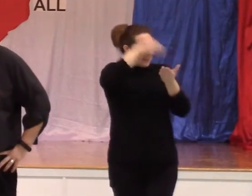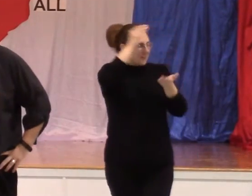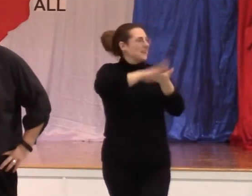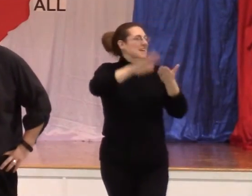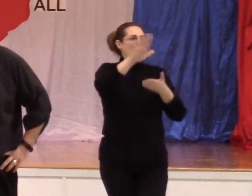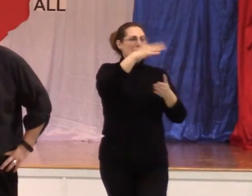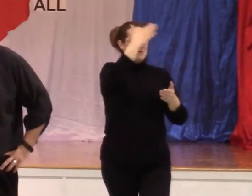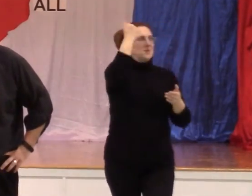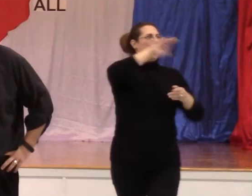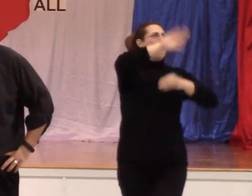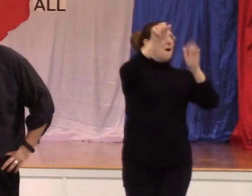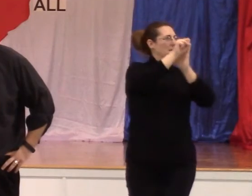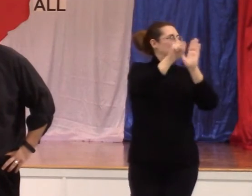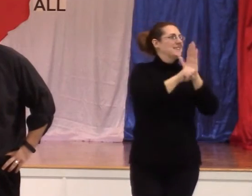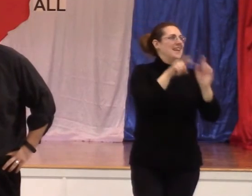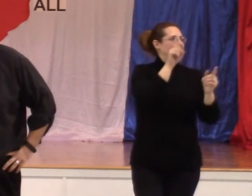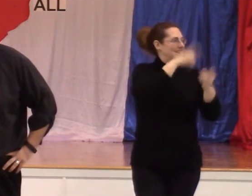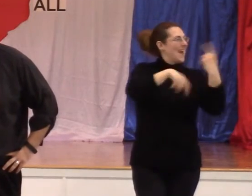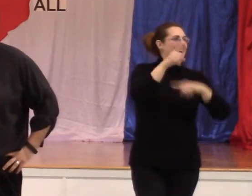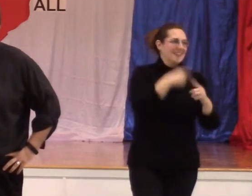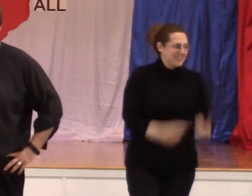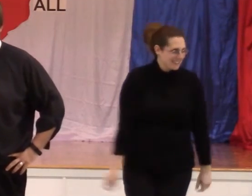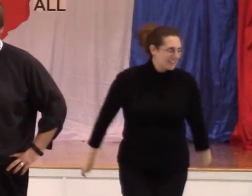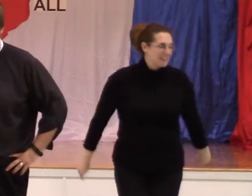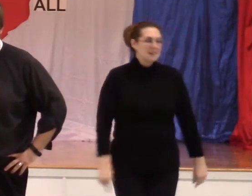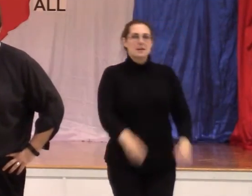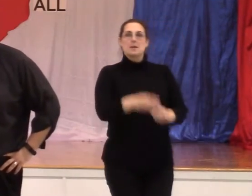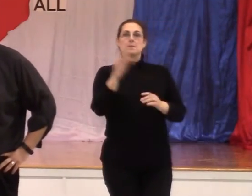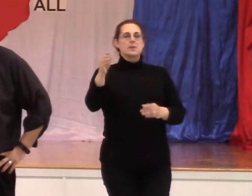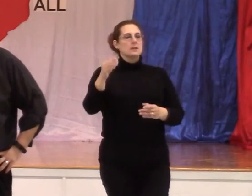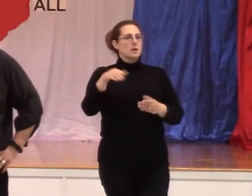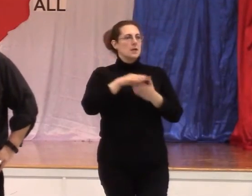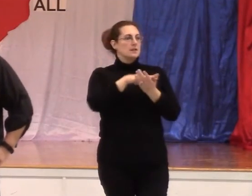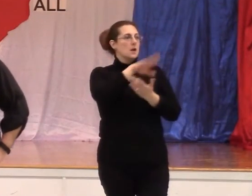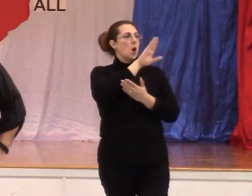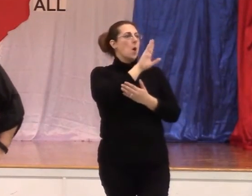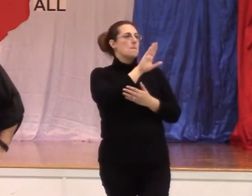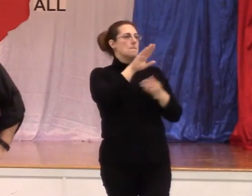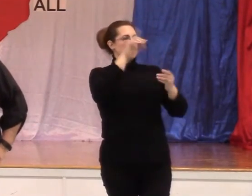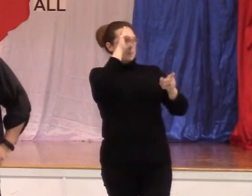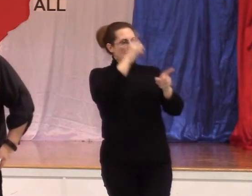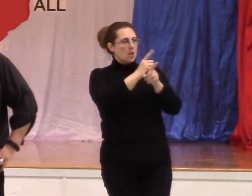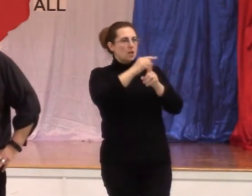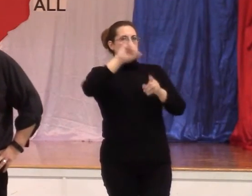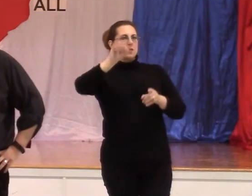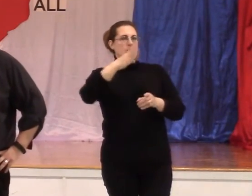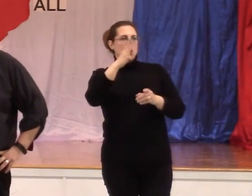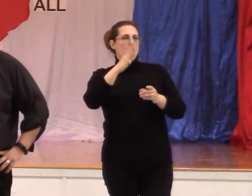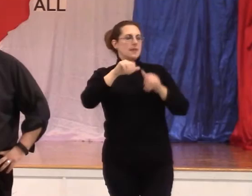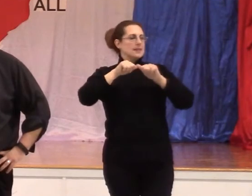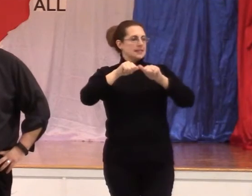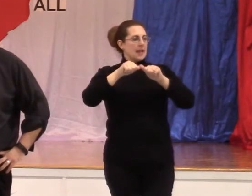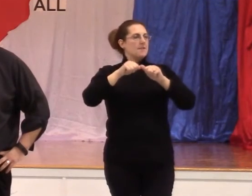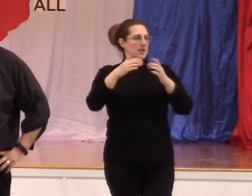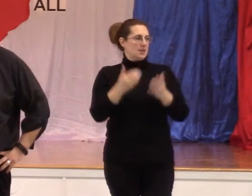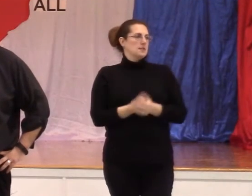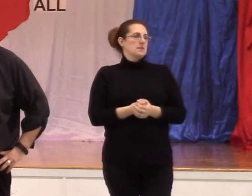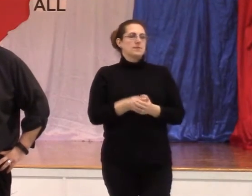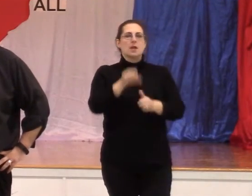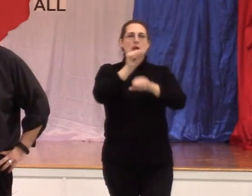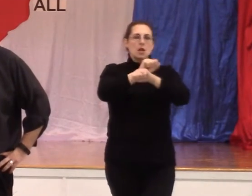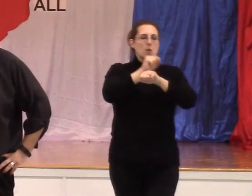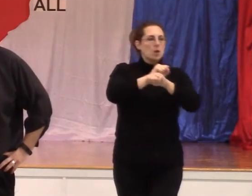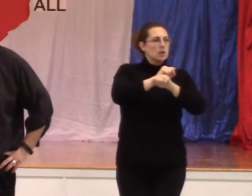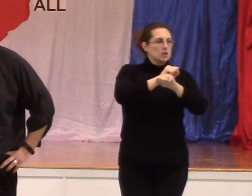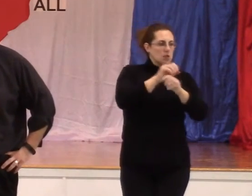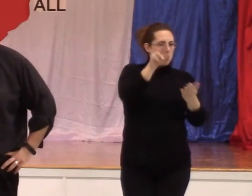extensively for the blog The Brothers of John the Steadfast, Around the Word Journal, various other devotionals. He is working on writing and editing a